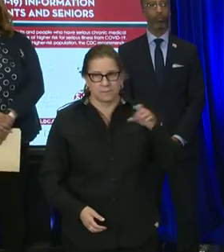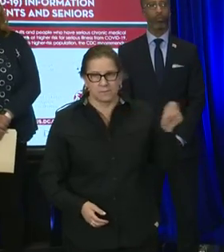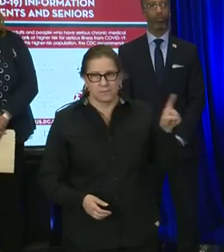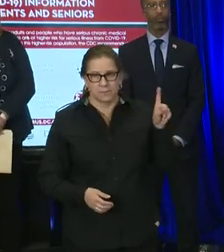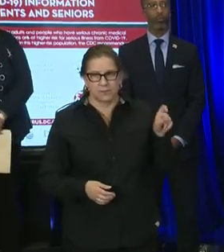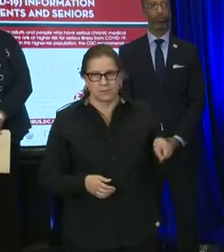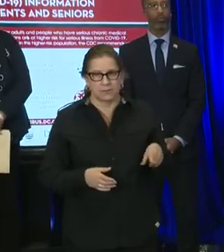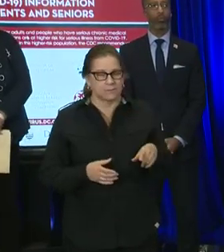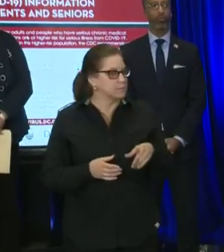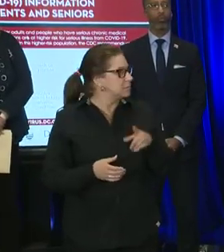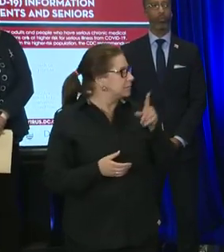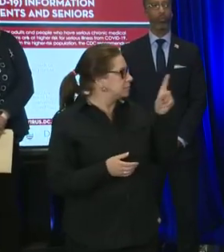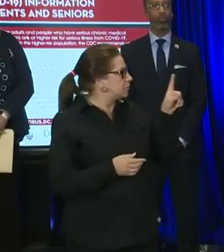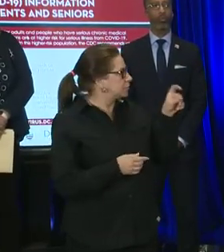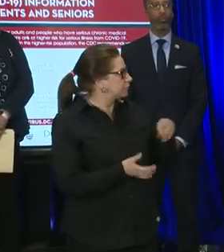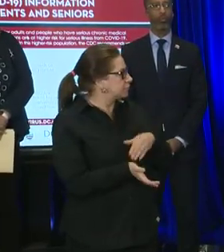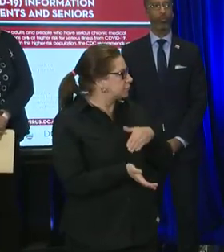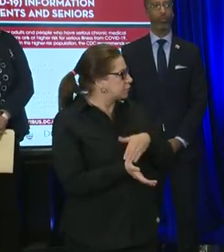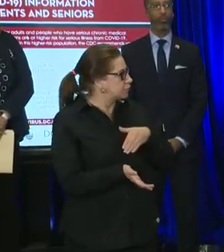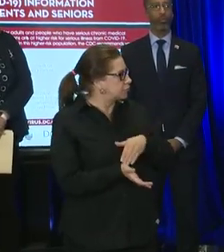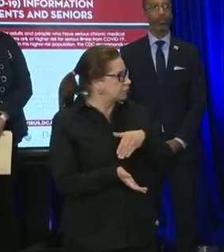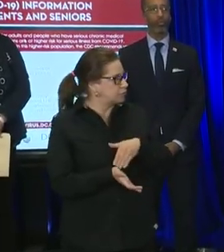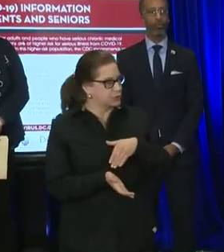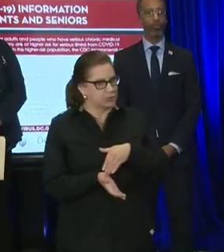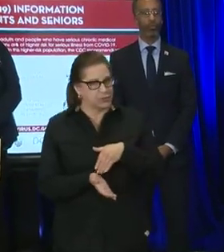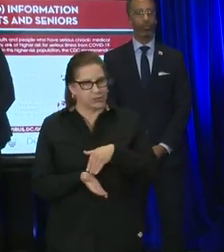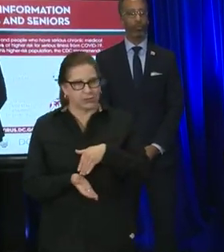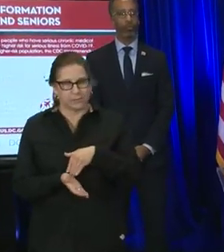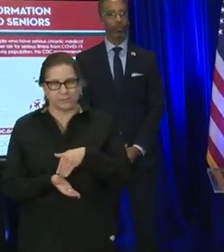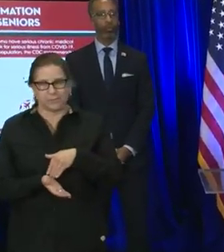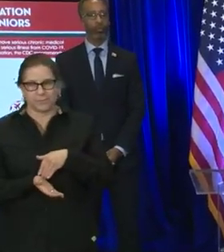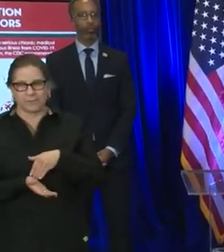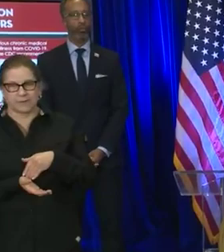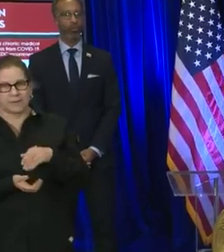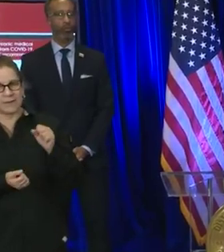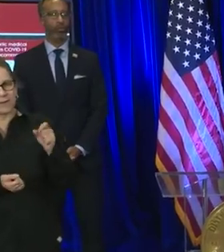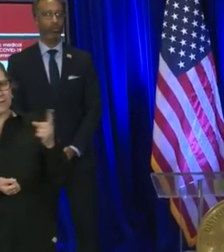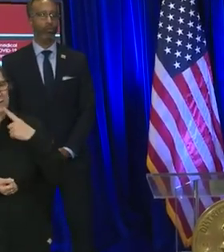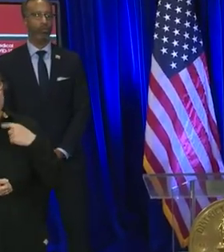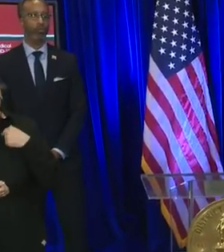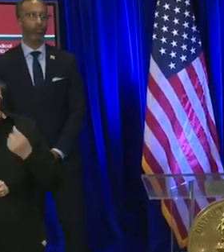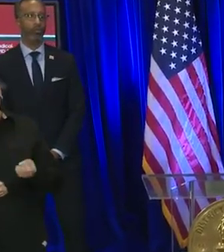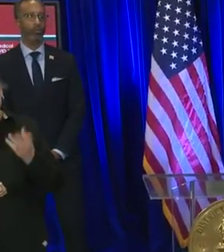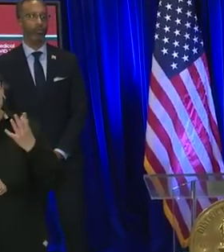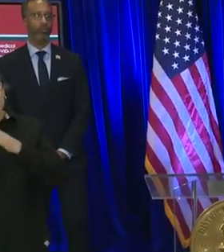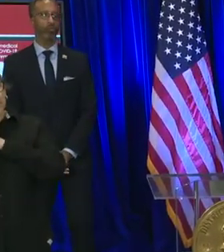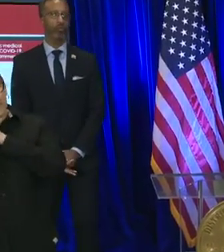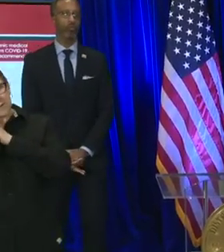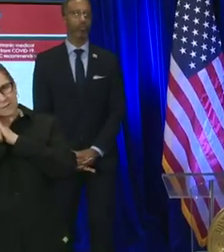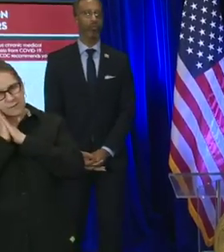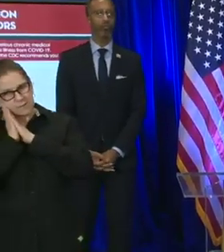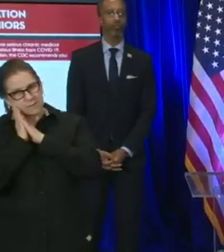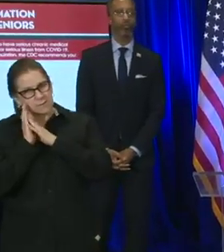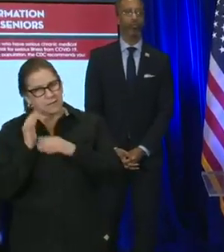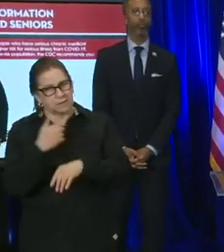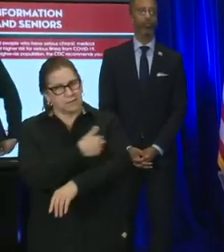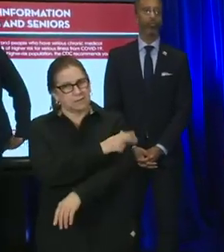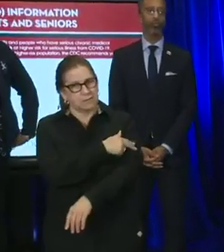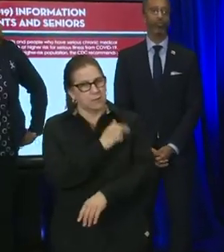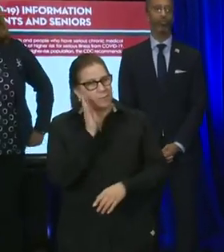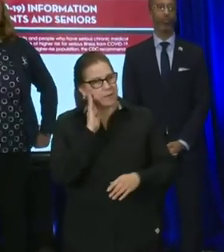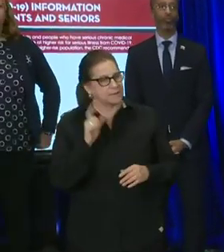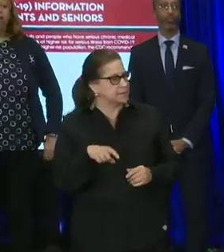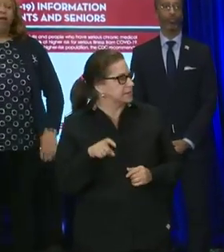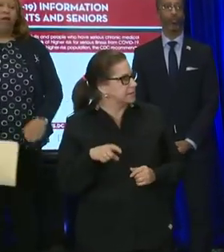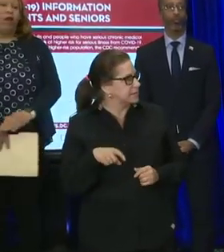Nesbitt. Kind of curious. I mean, can you quantify the number of beds you need in the district, and how will you